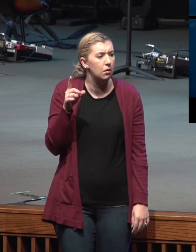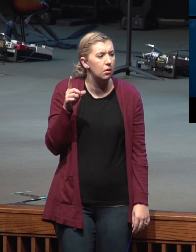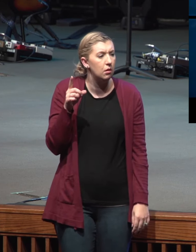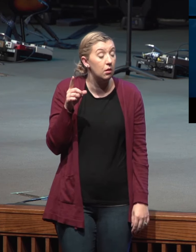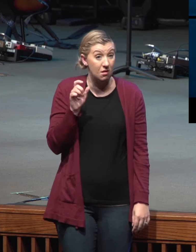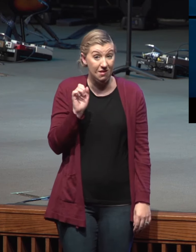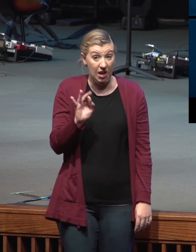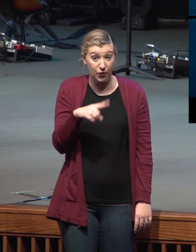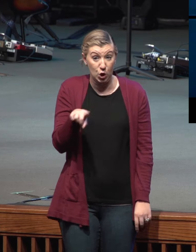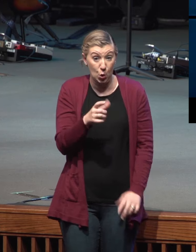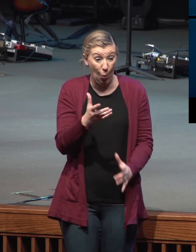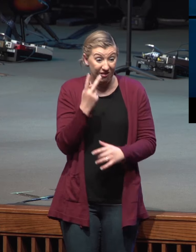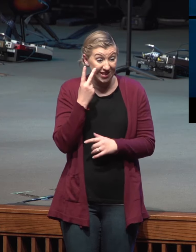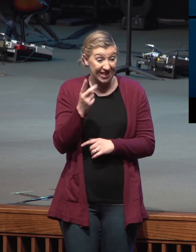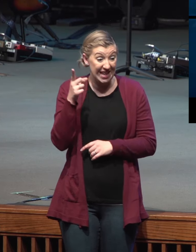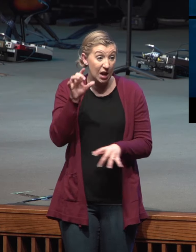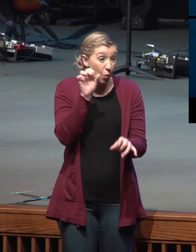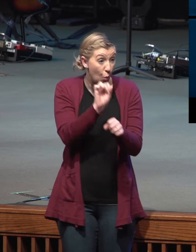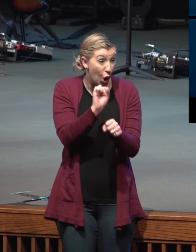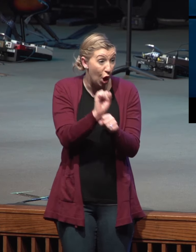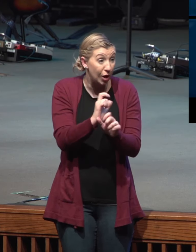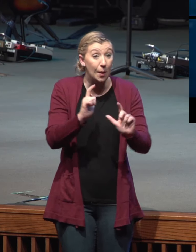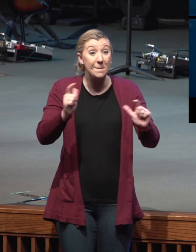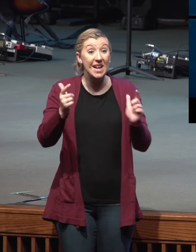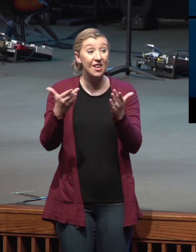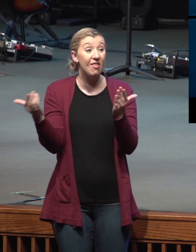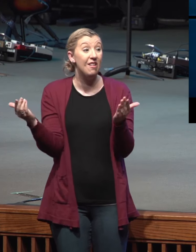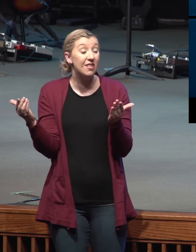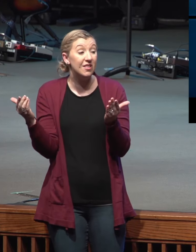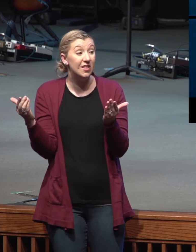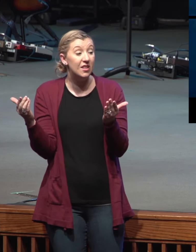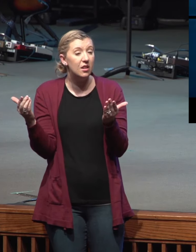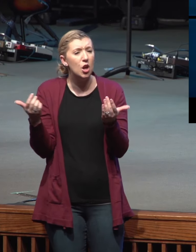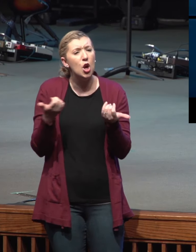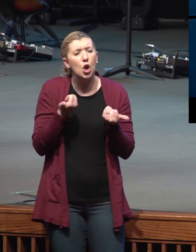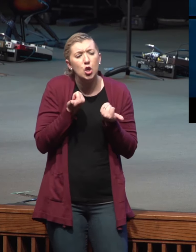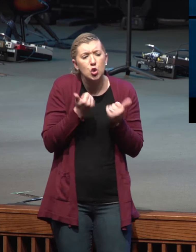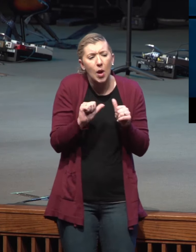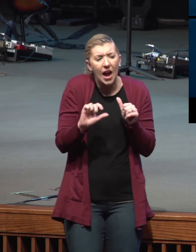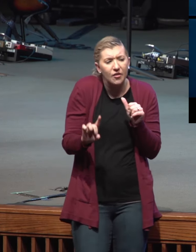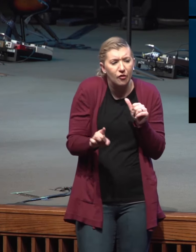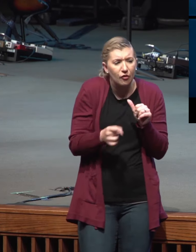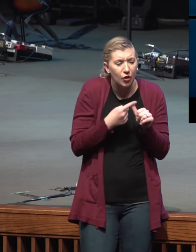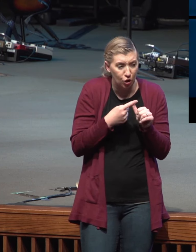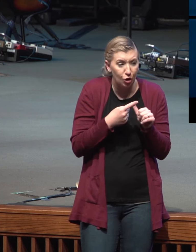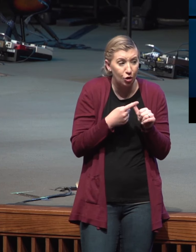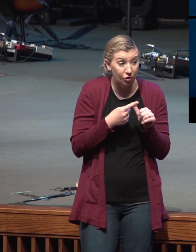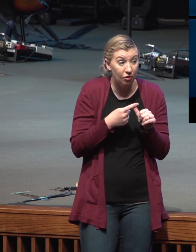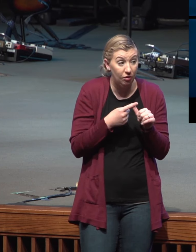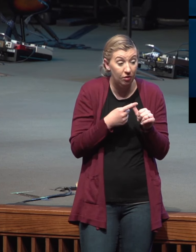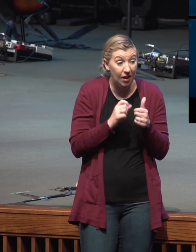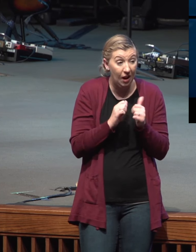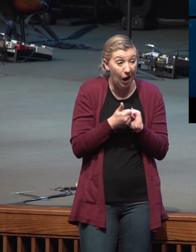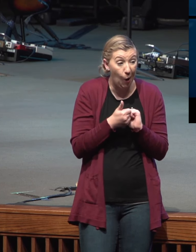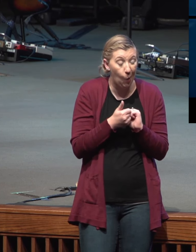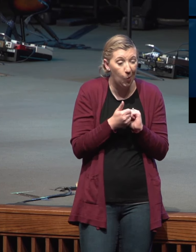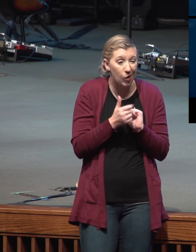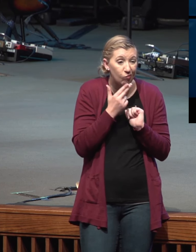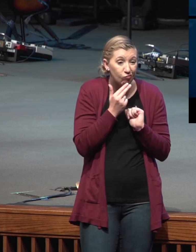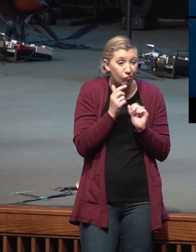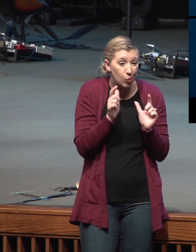And if you want to see God work in the big things, try him first out on the